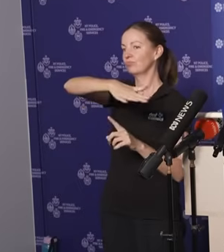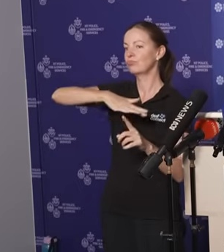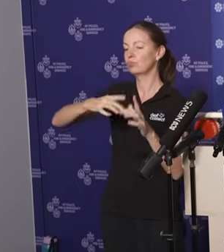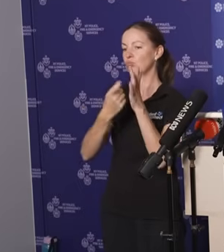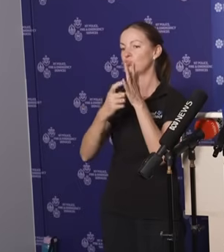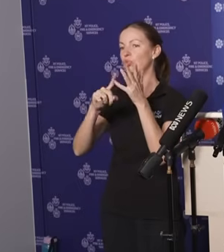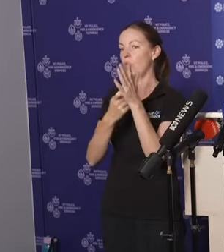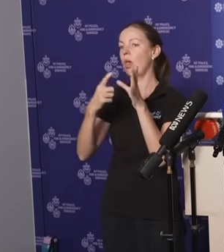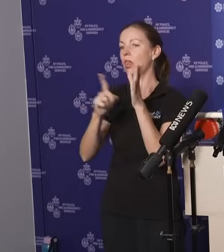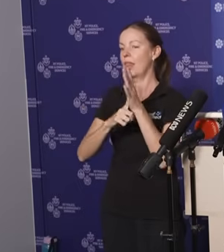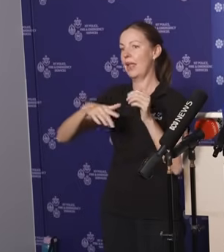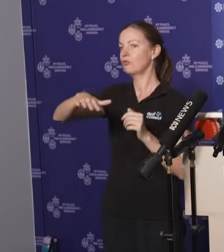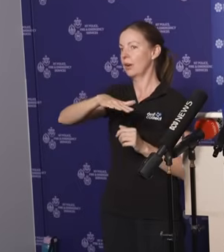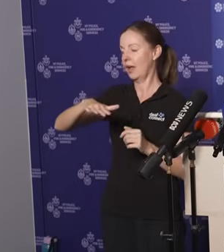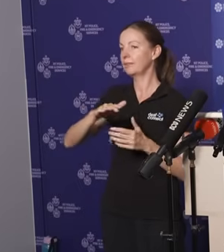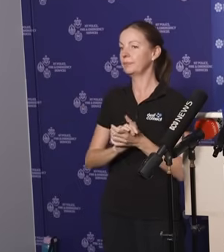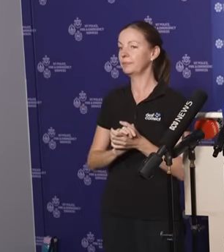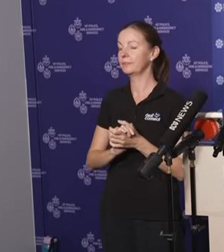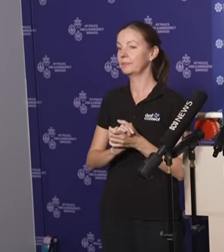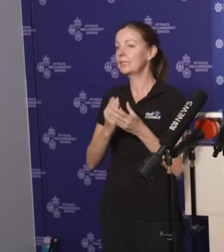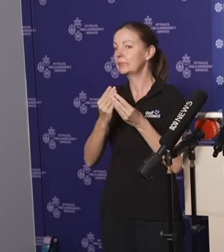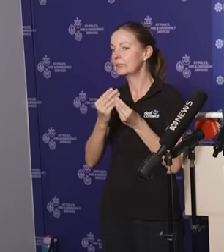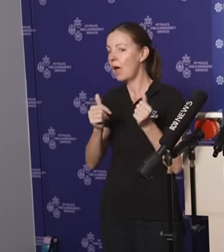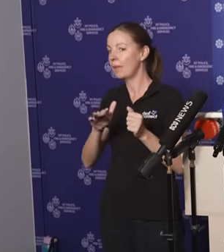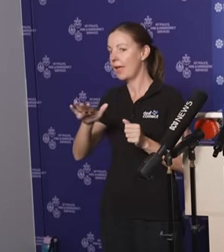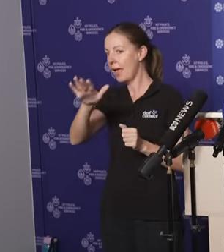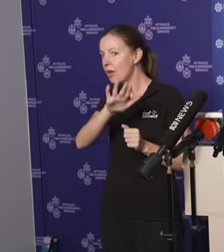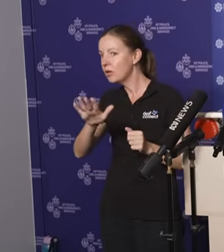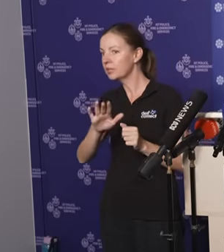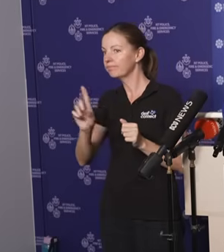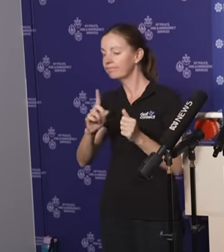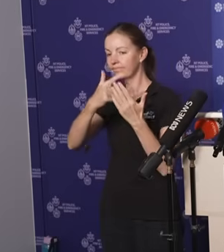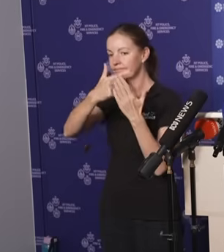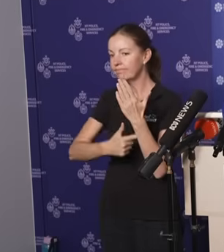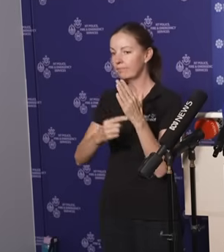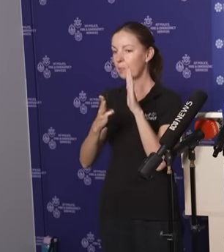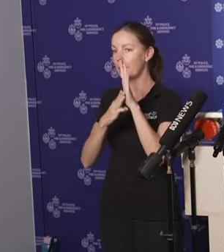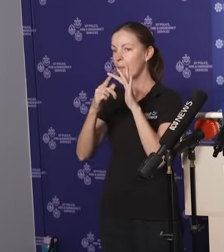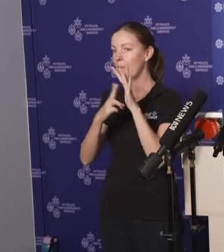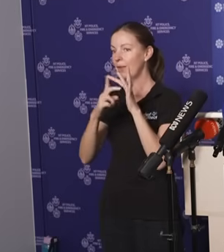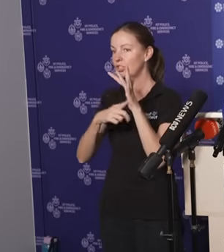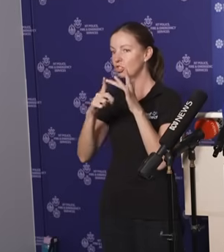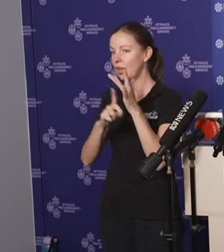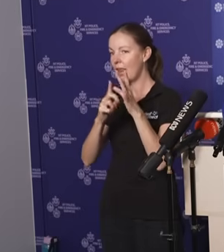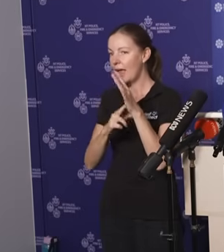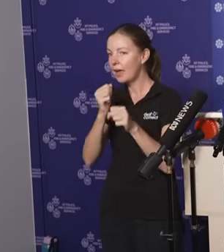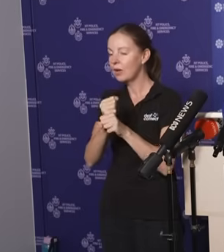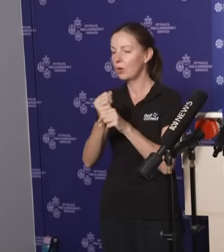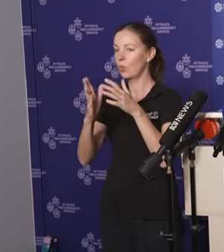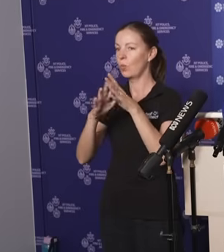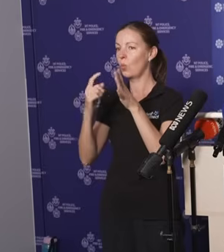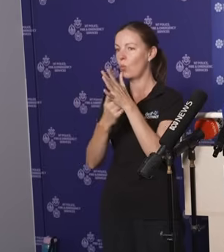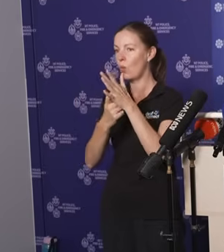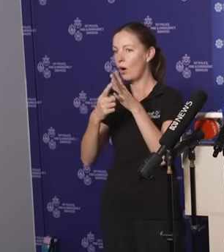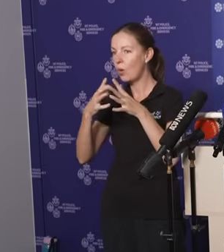Rural Darwin. So some of the communities in that warning area include Minjalang, Warrawee,